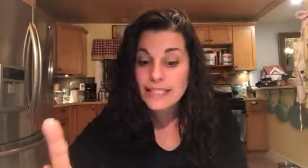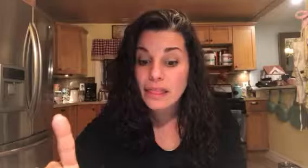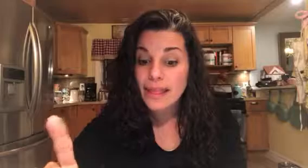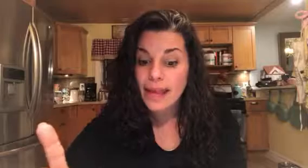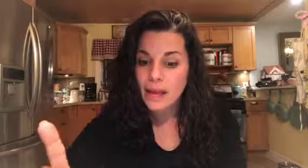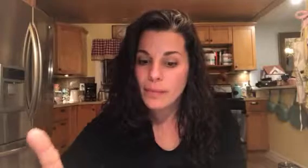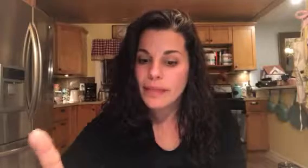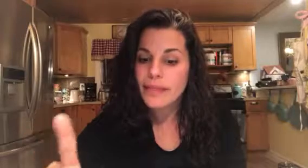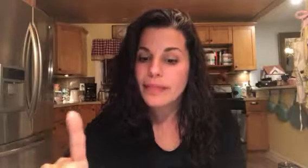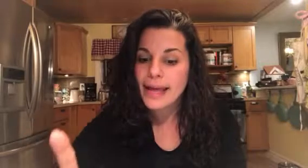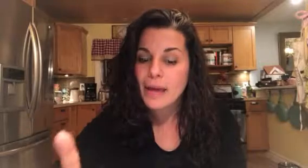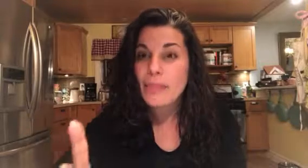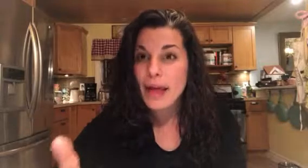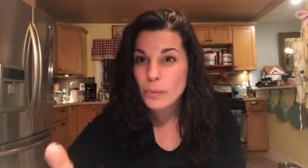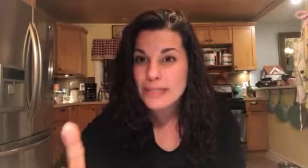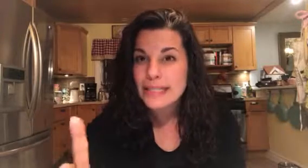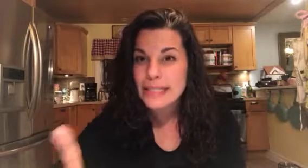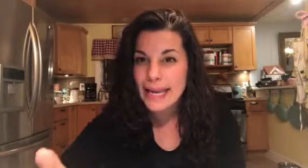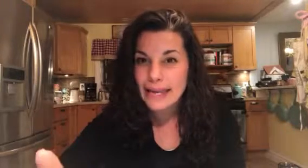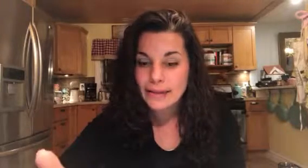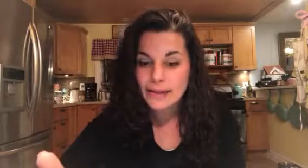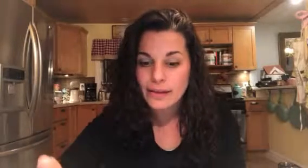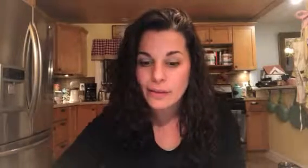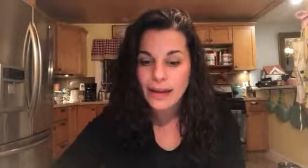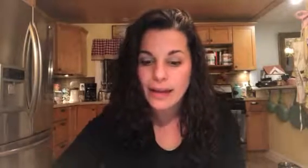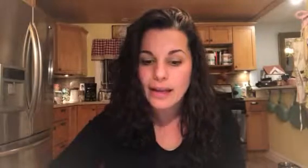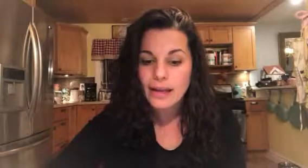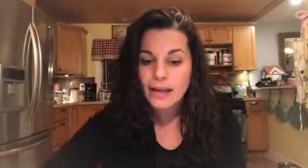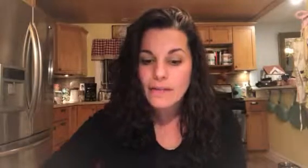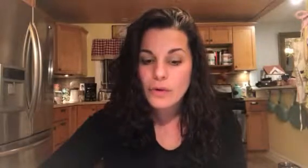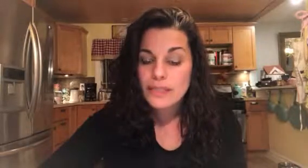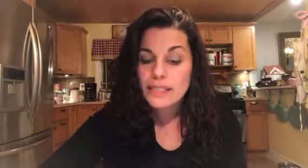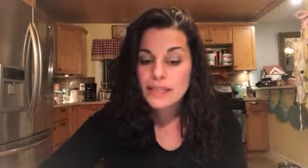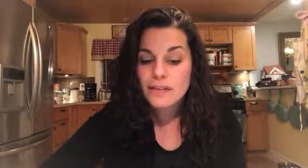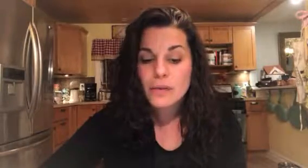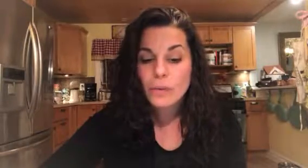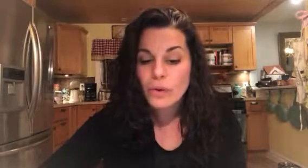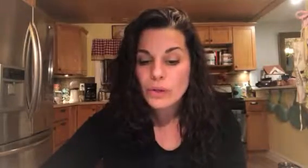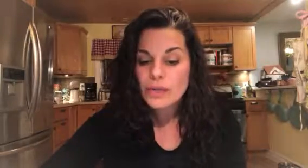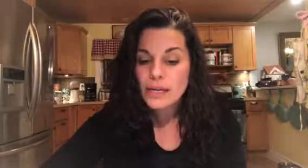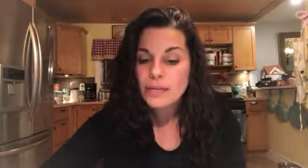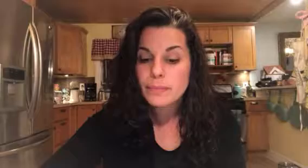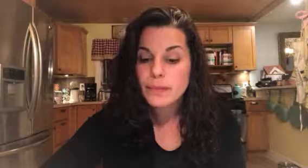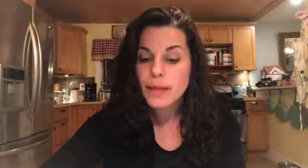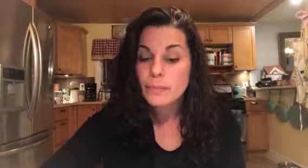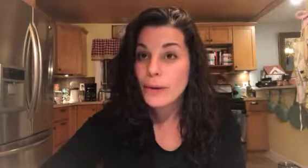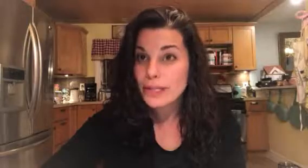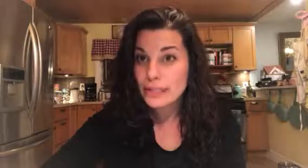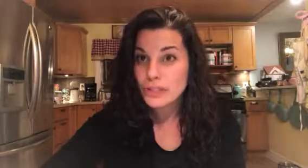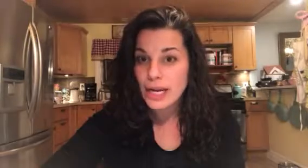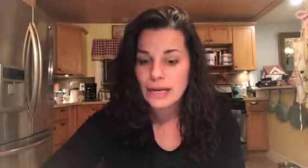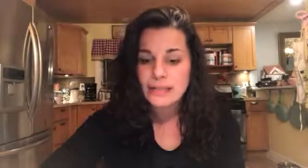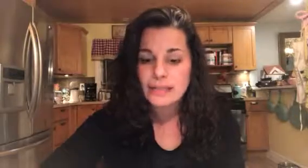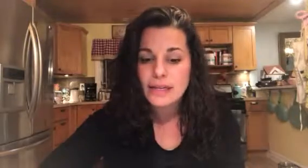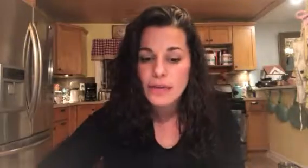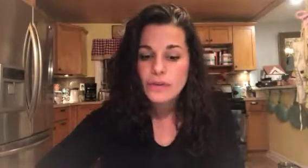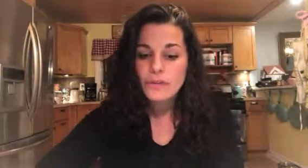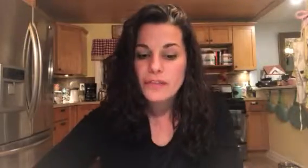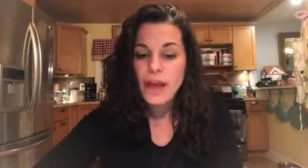the Lamb that was slain. Okay? For the sin of the world, his blood breaks the chains. So for that, we're